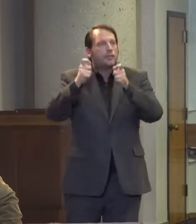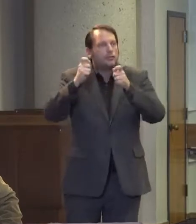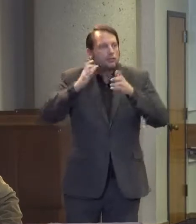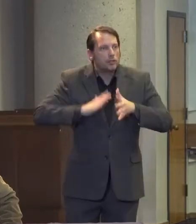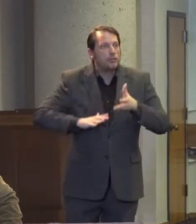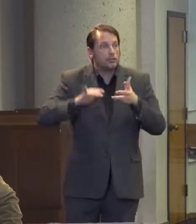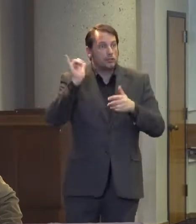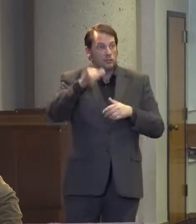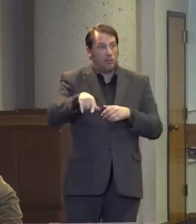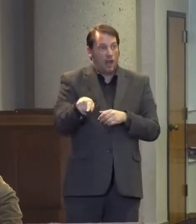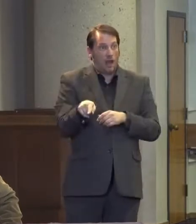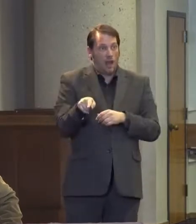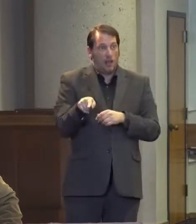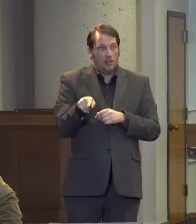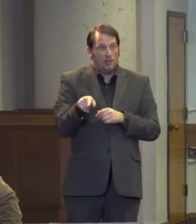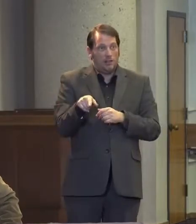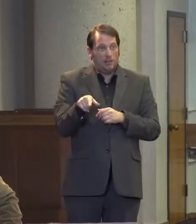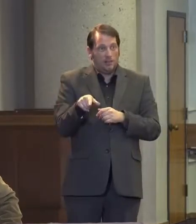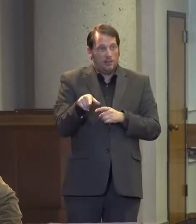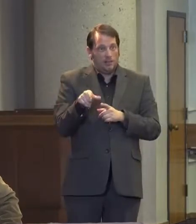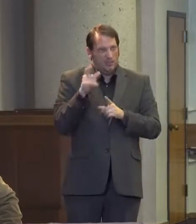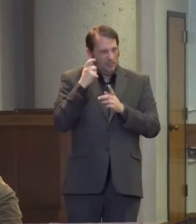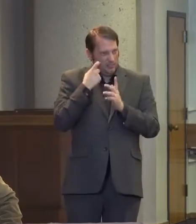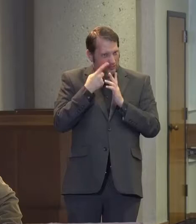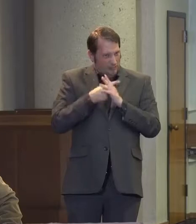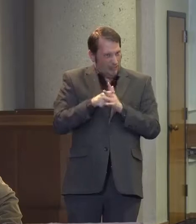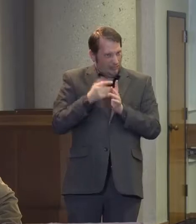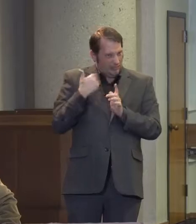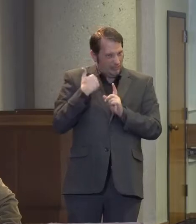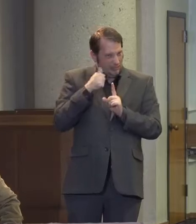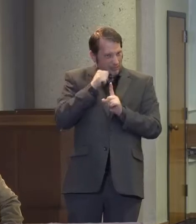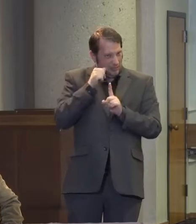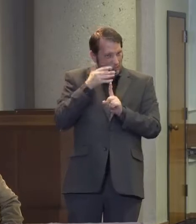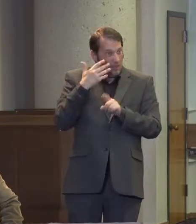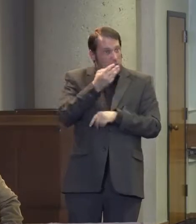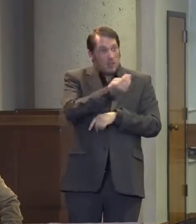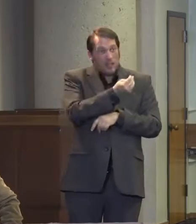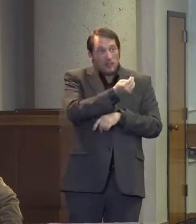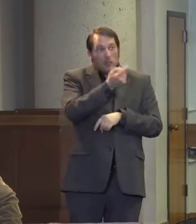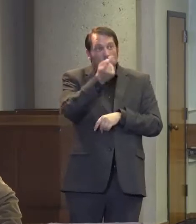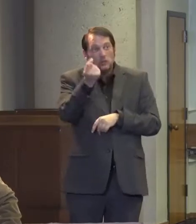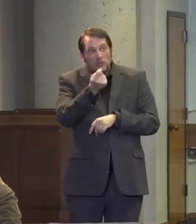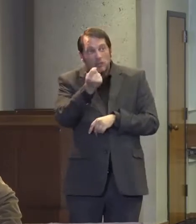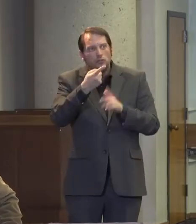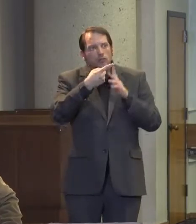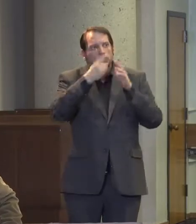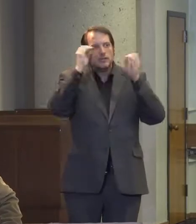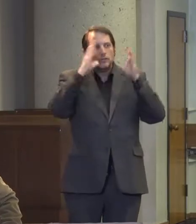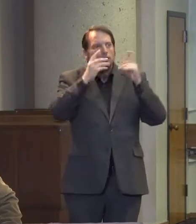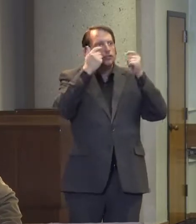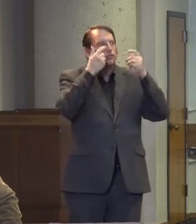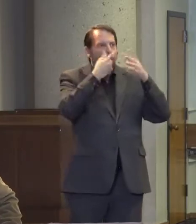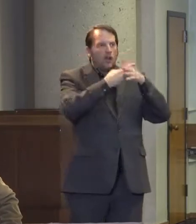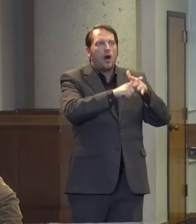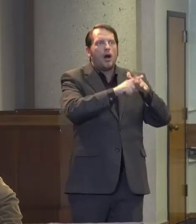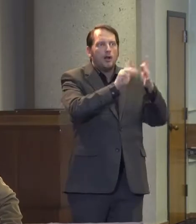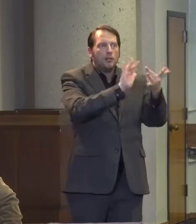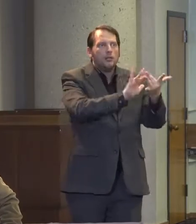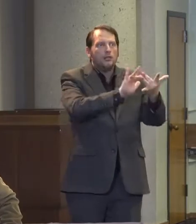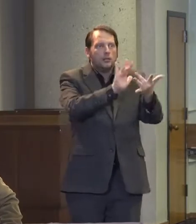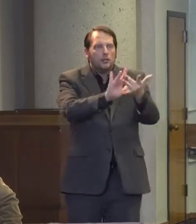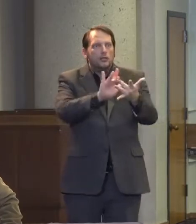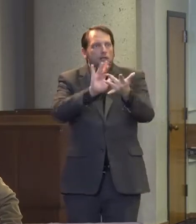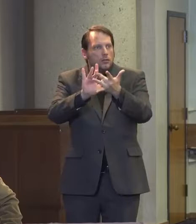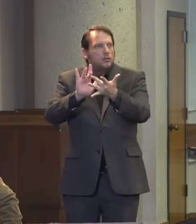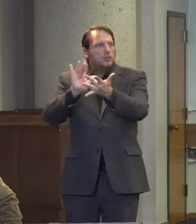yesterday, Monday, Tuesday, teachers and others started connecting with students in these different ways. By yesterday,